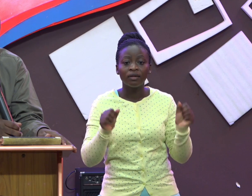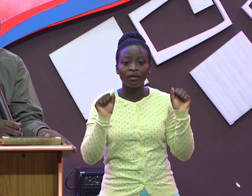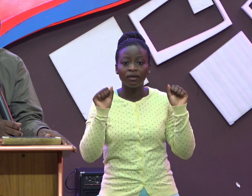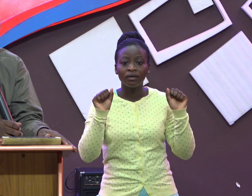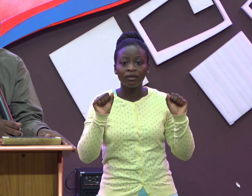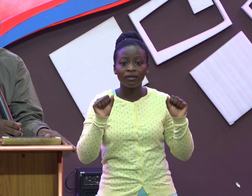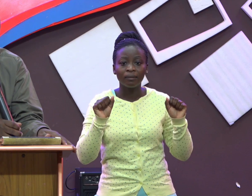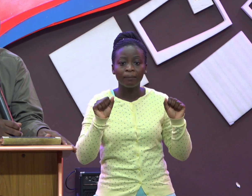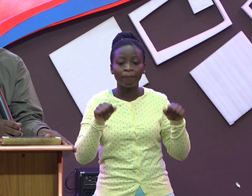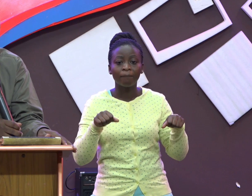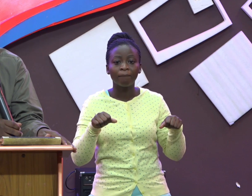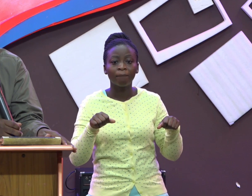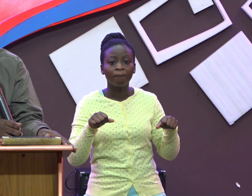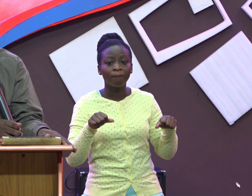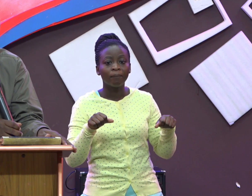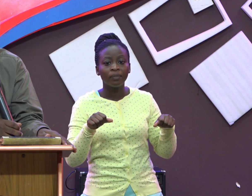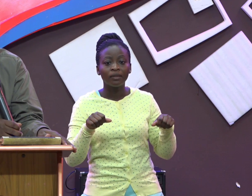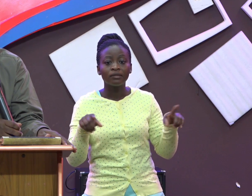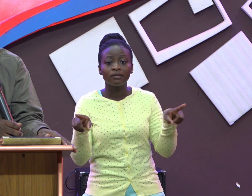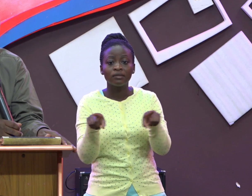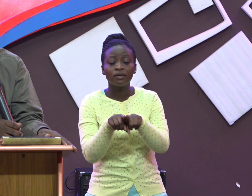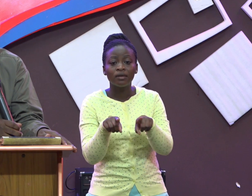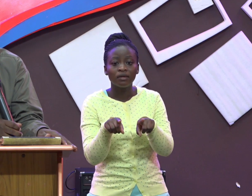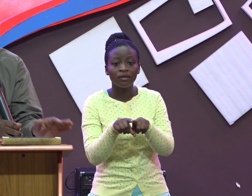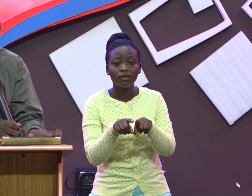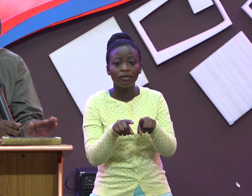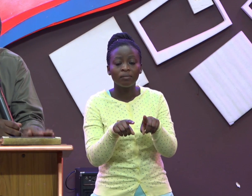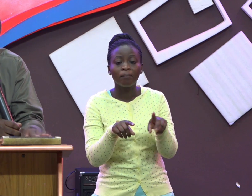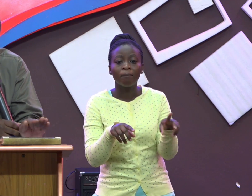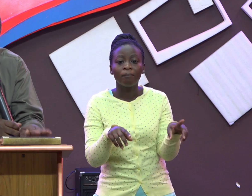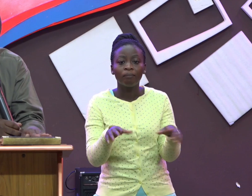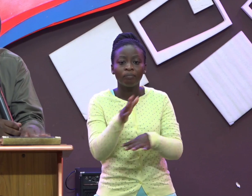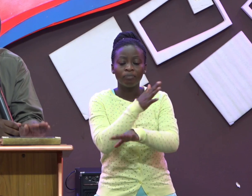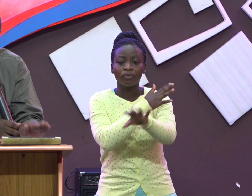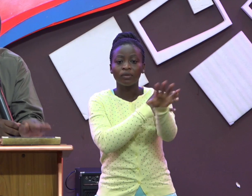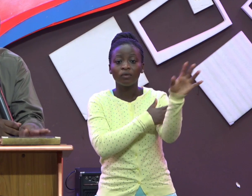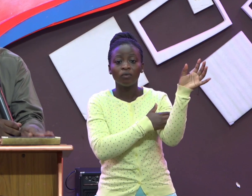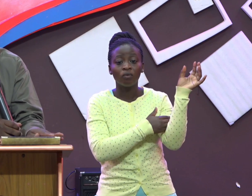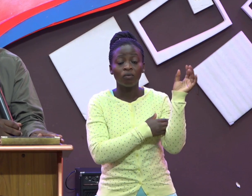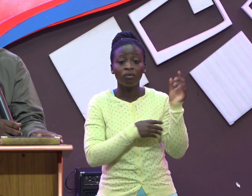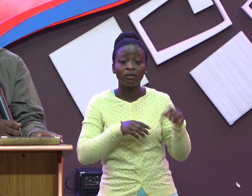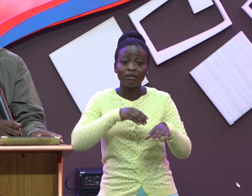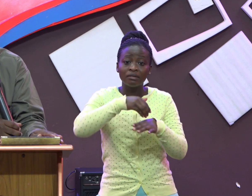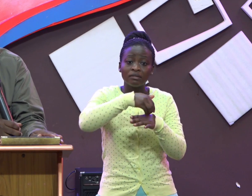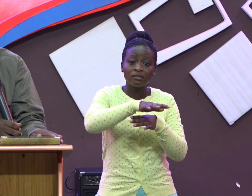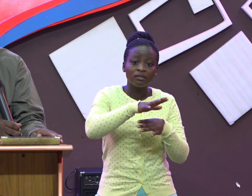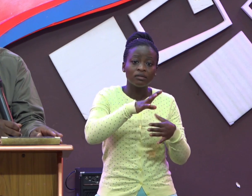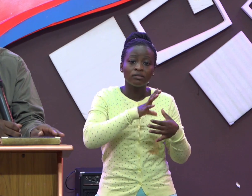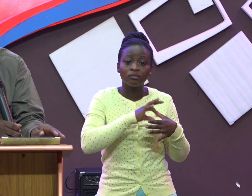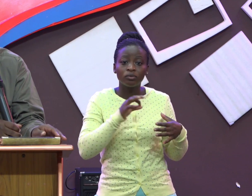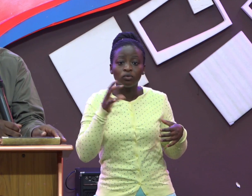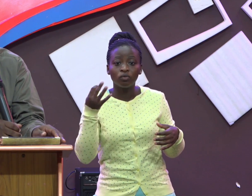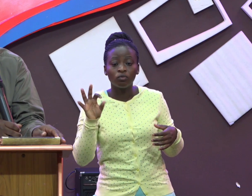those holes. Even God knew that when the spirit of man was coming to the world, that the world has